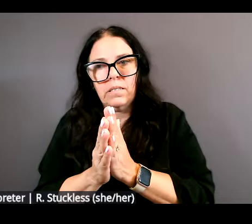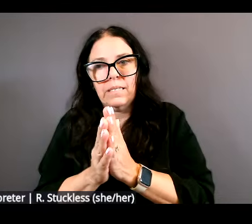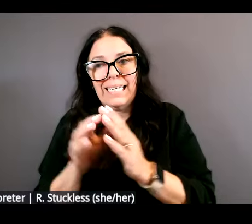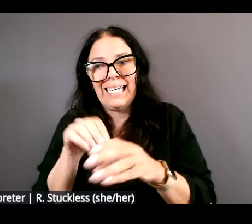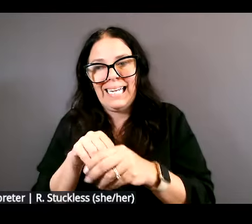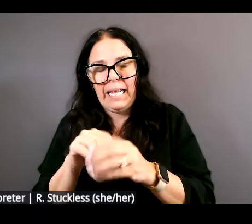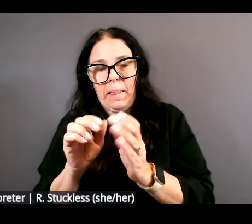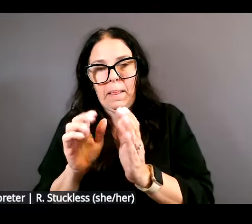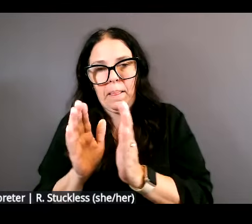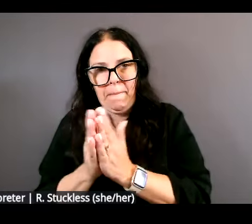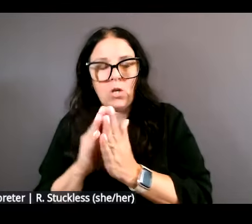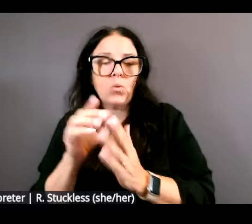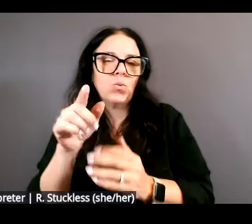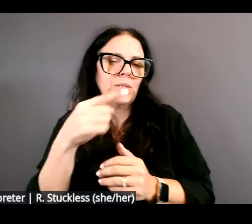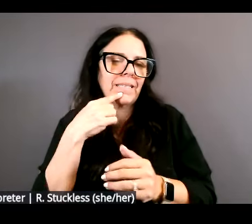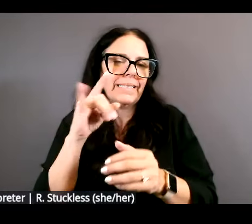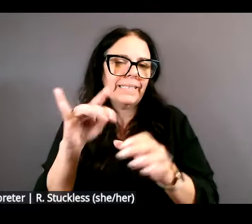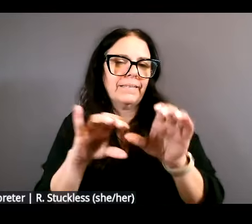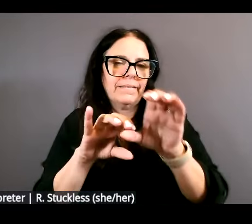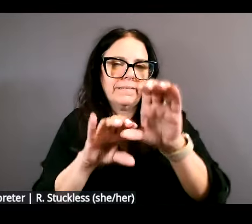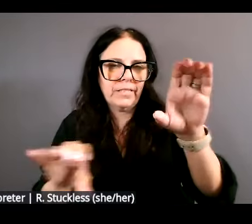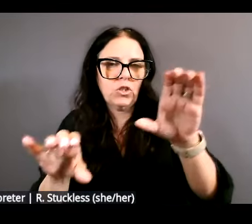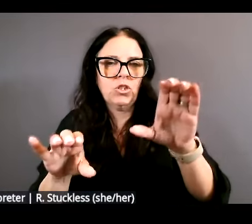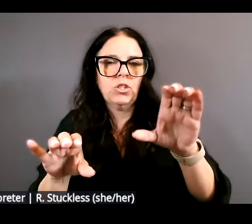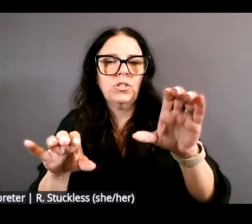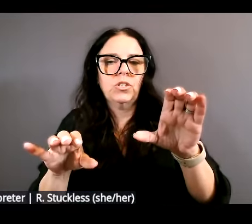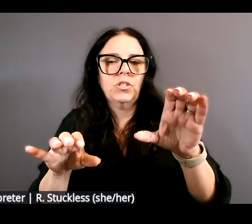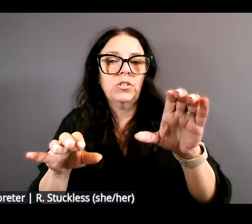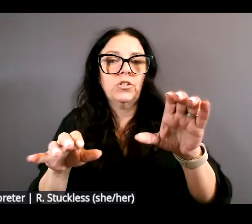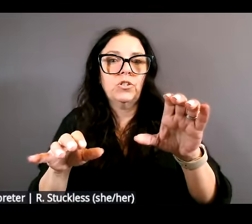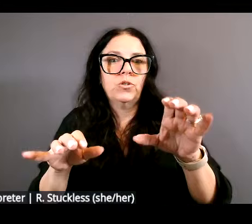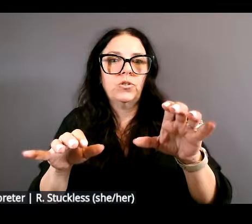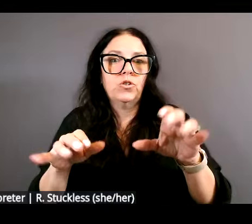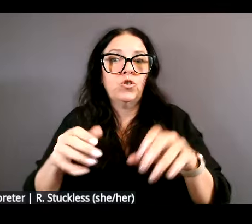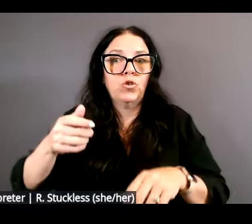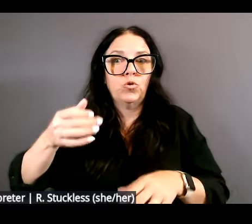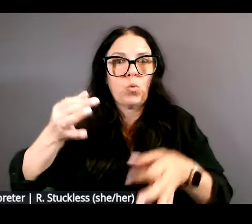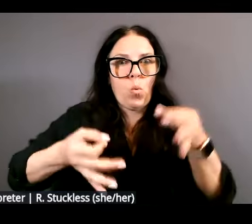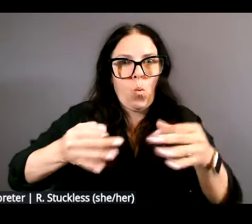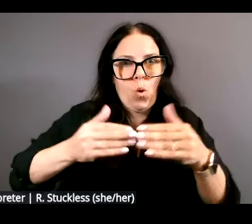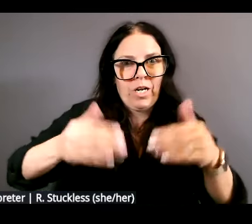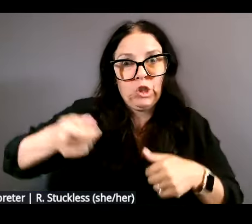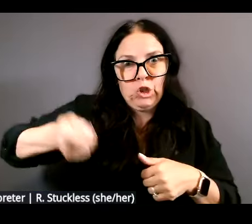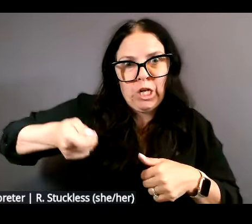mentioned you're splitting judicial and you're going to be creating one there. The